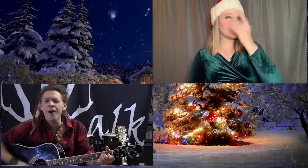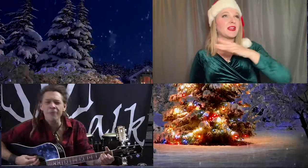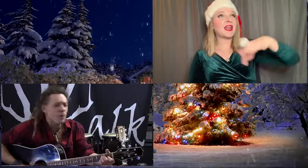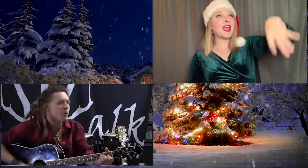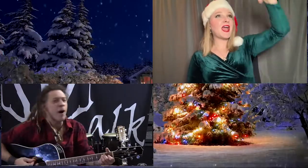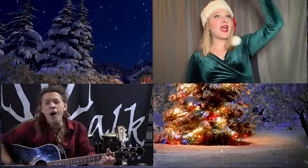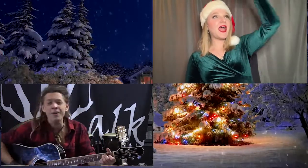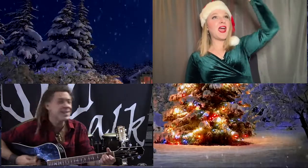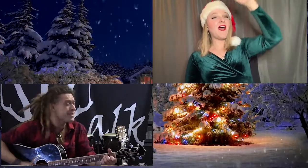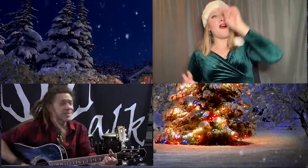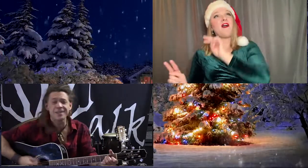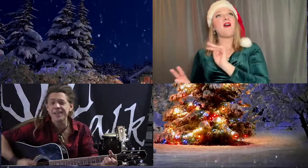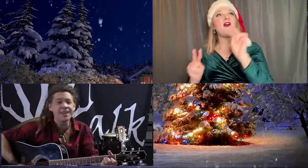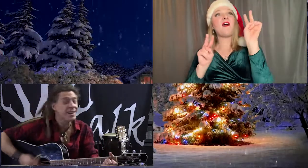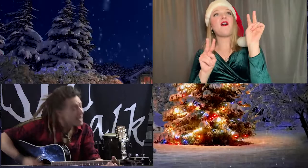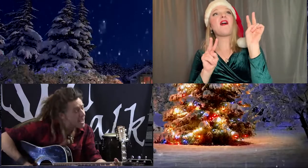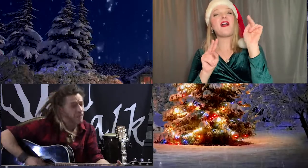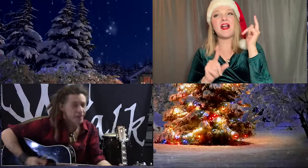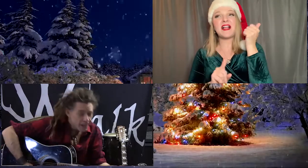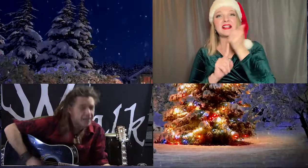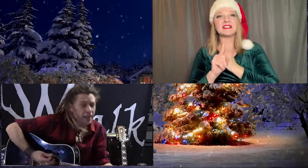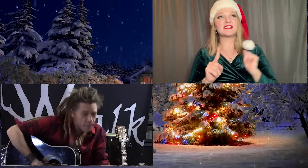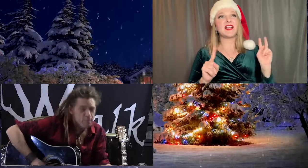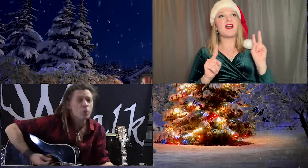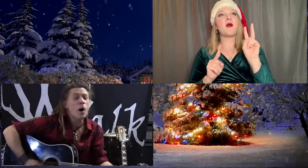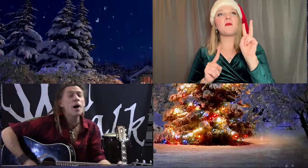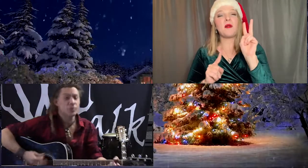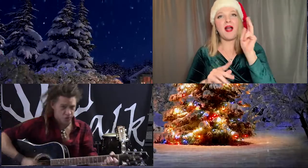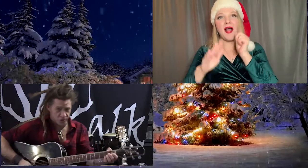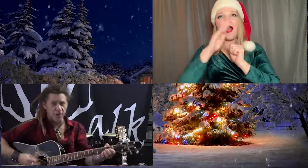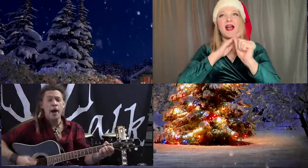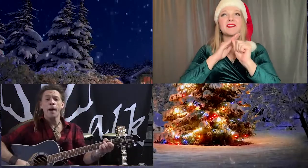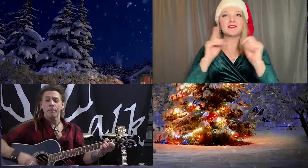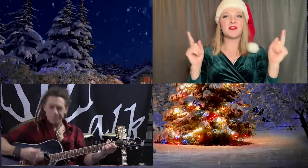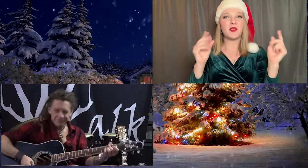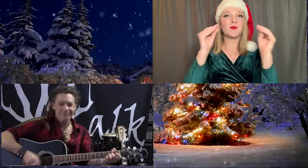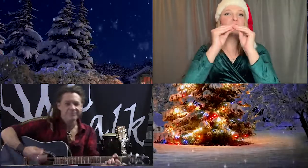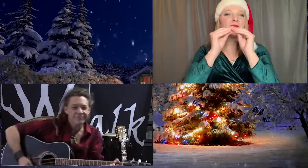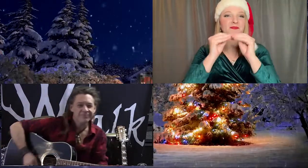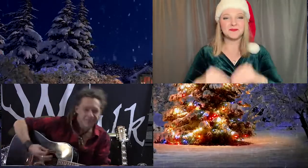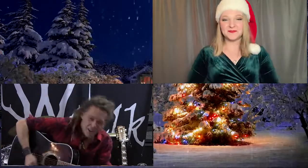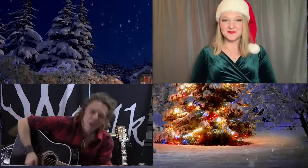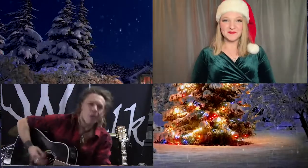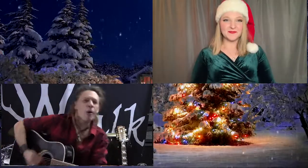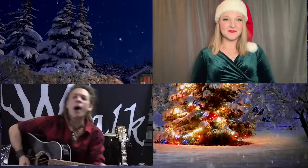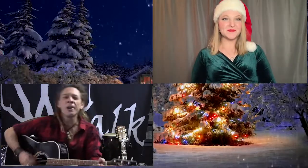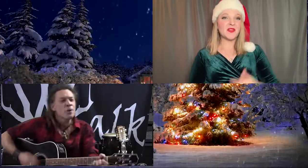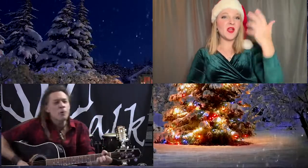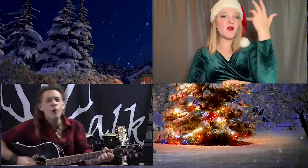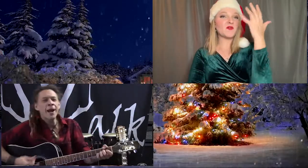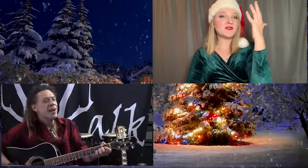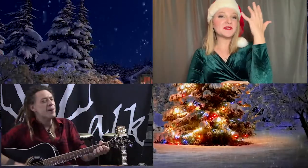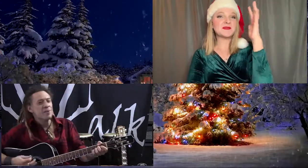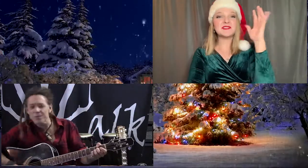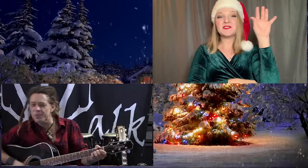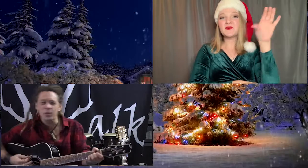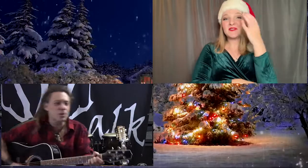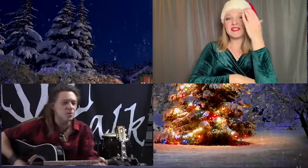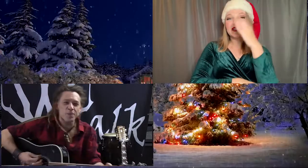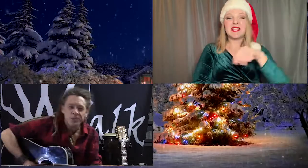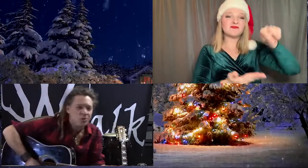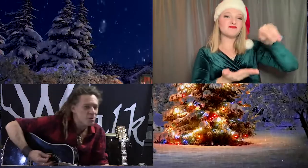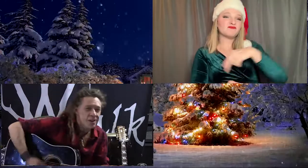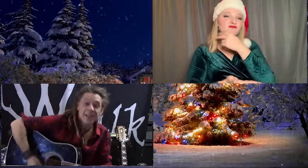Mistletoe hung where all can see. Every couple wants to stop. Rocking around